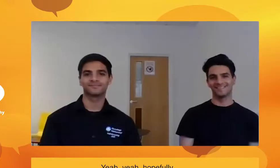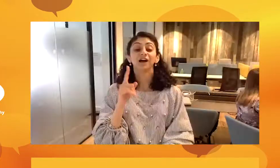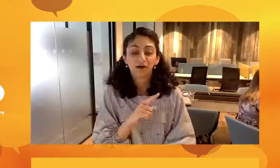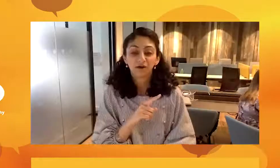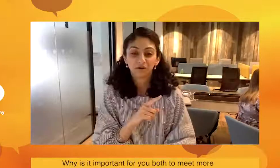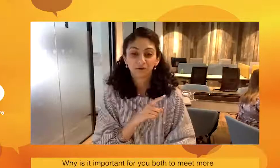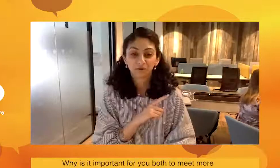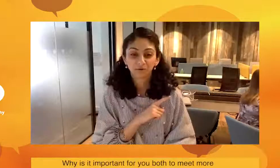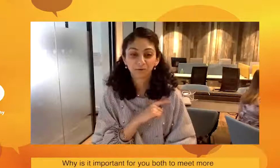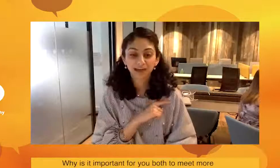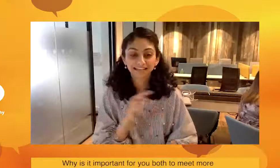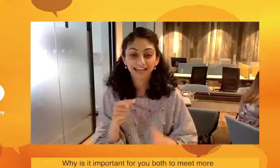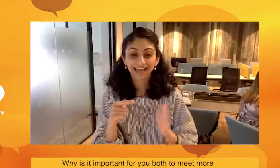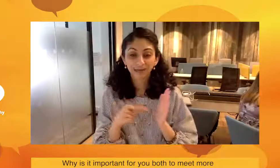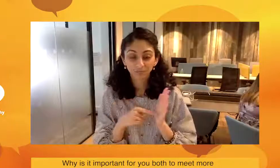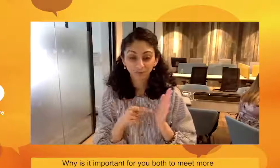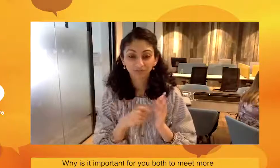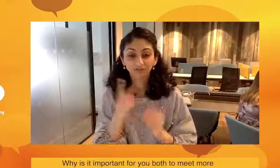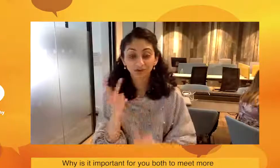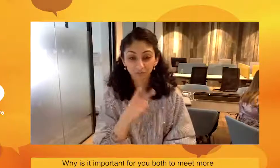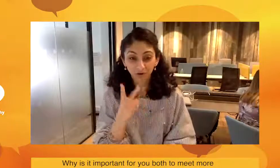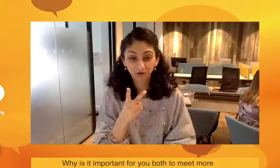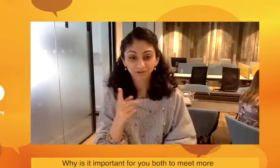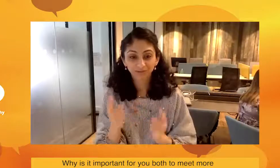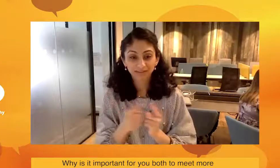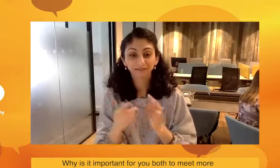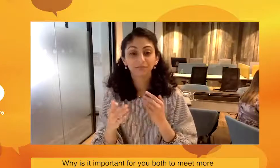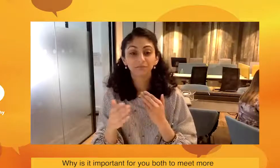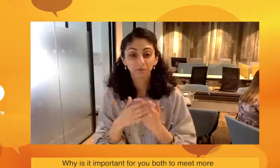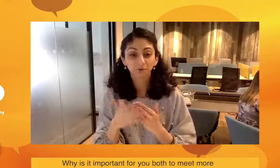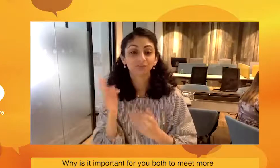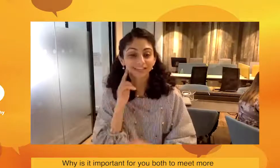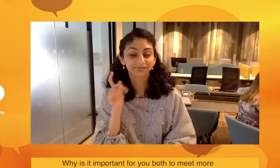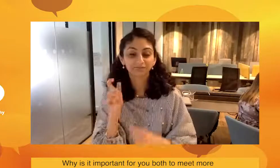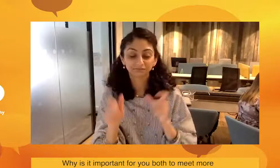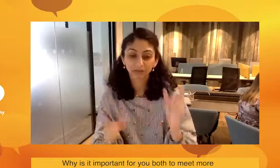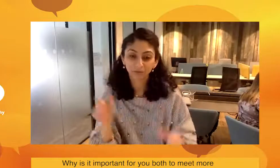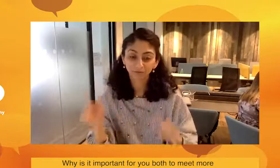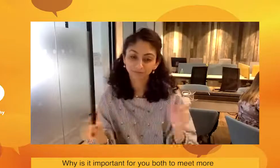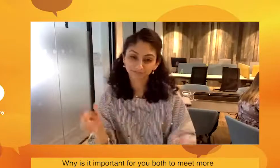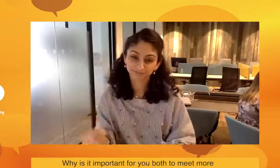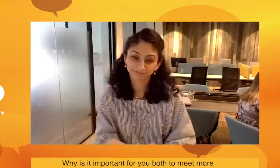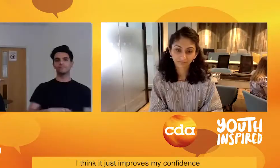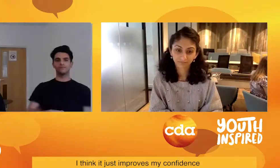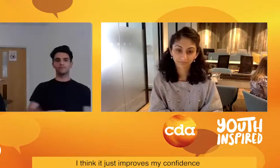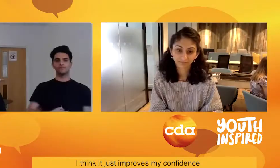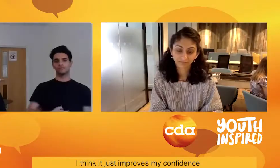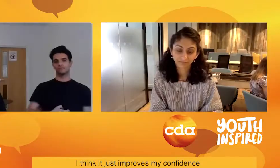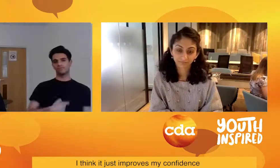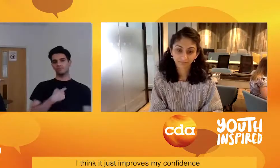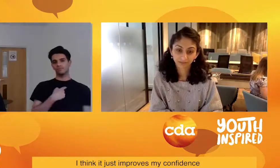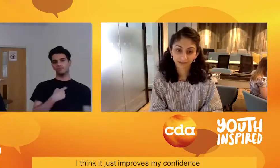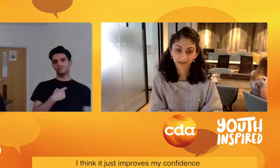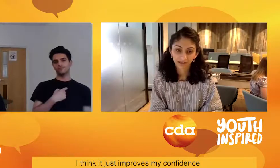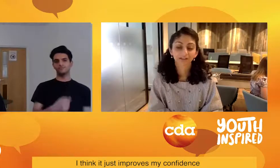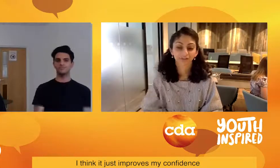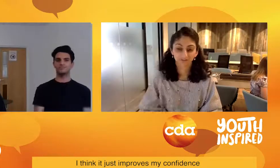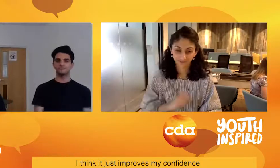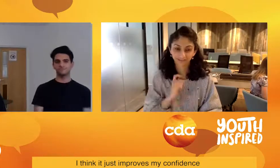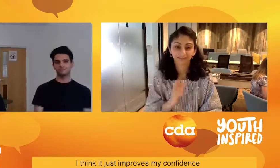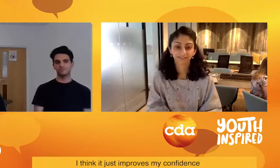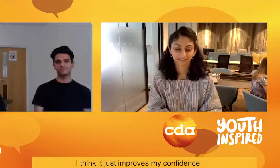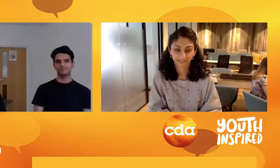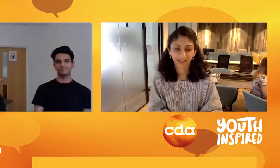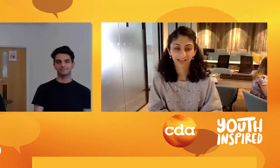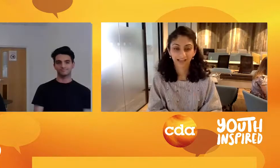hopefully. Why is it important for you both to meet more deaf people? I think it just improves my